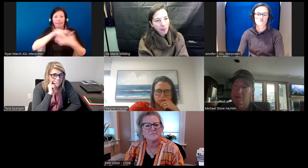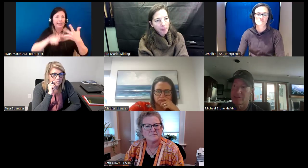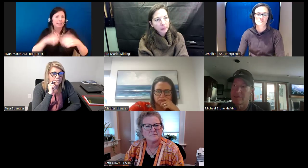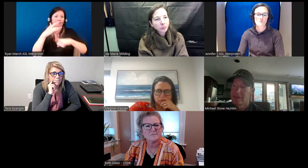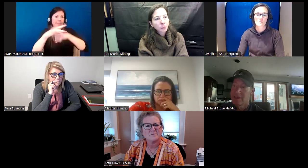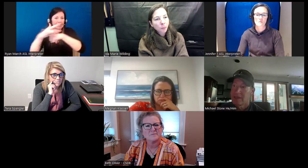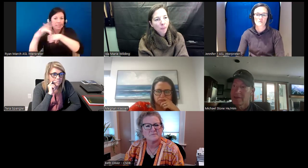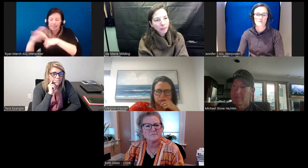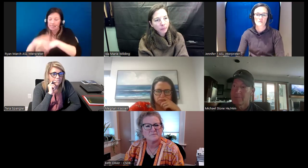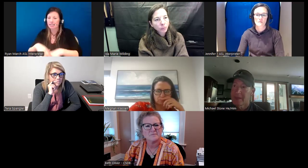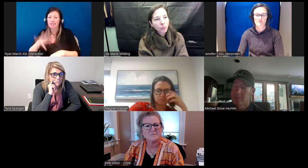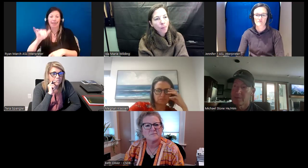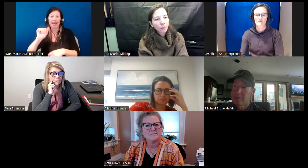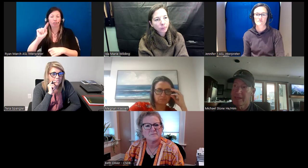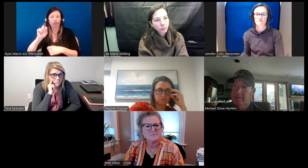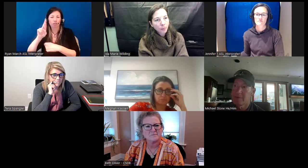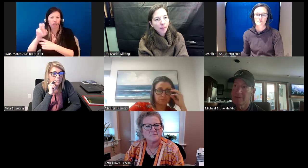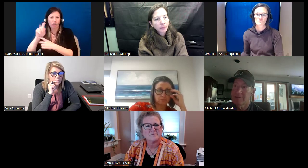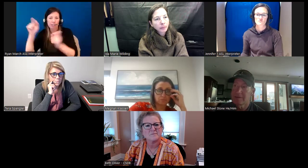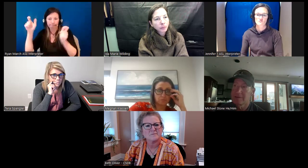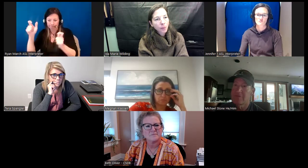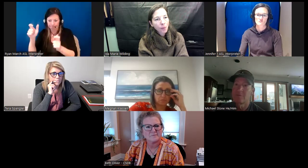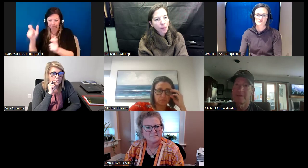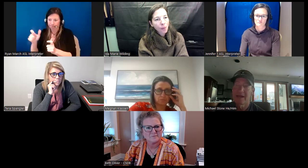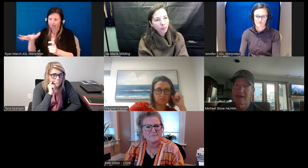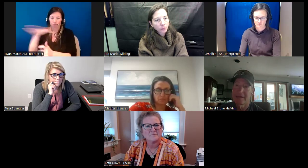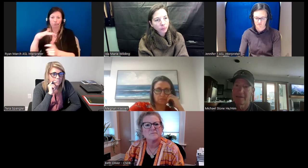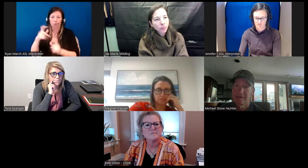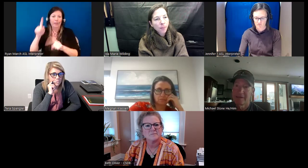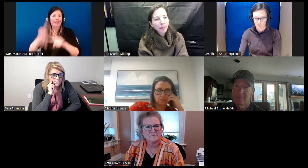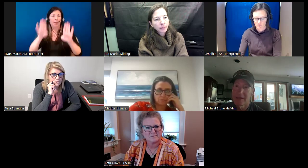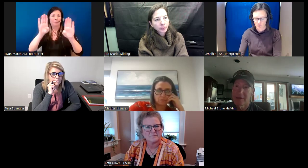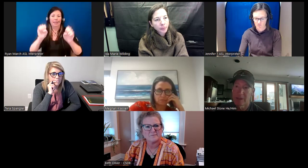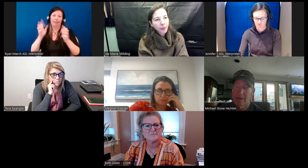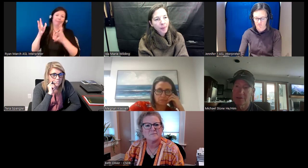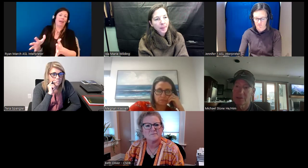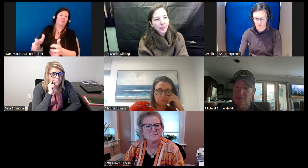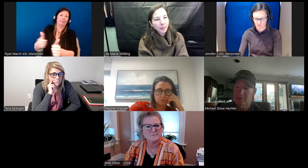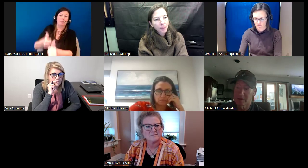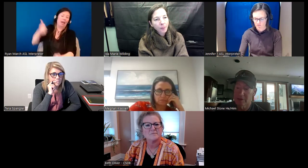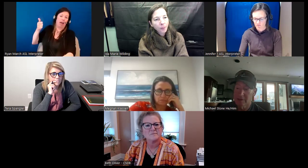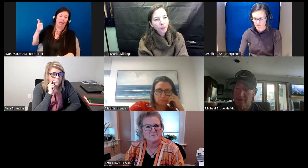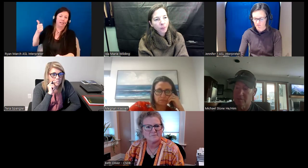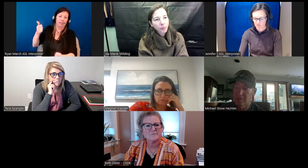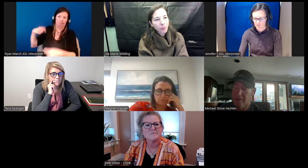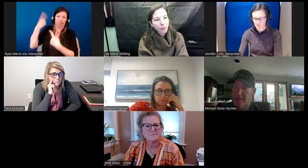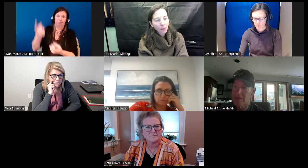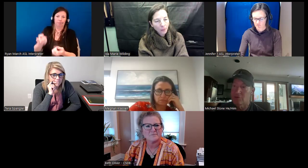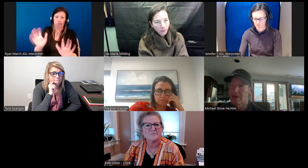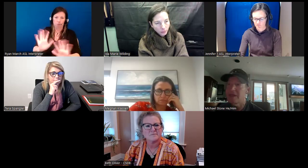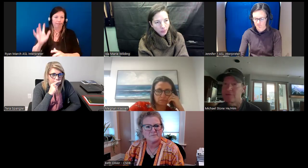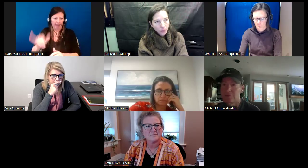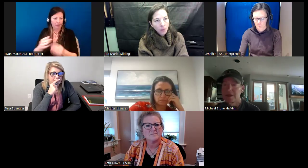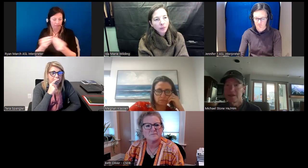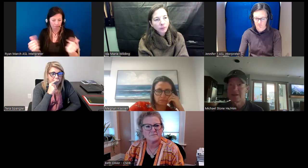have attrition, and we can't be left behind in the manner we are. So that